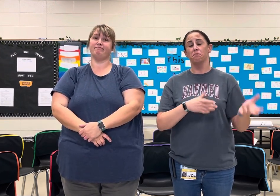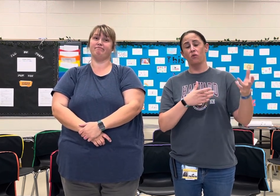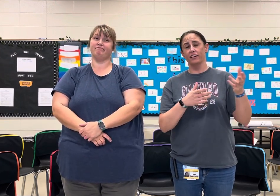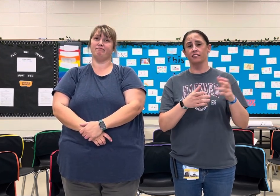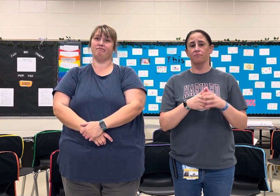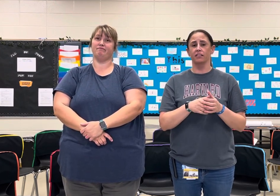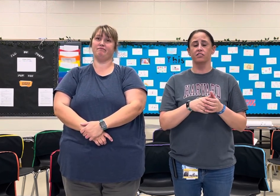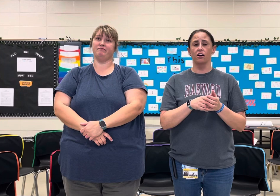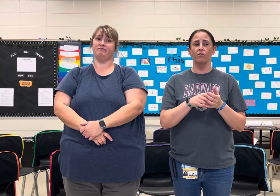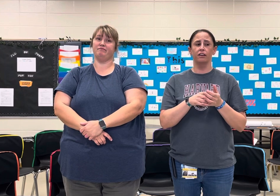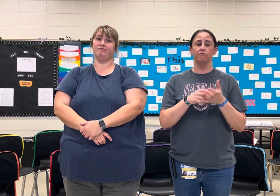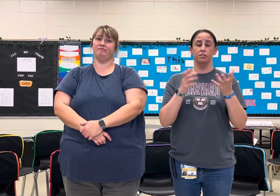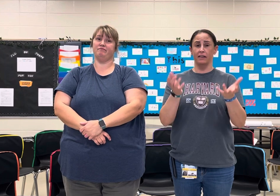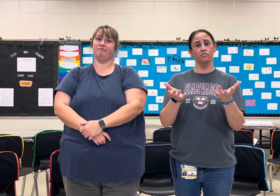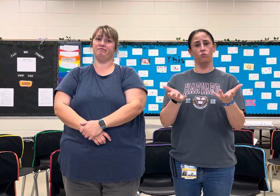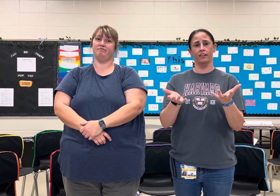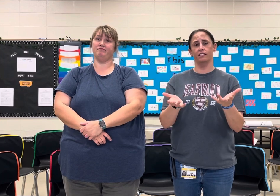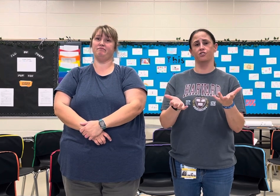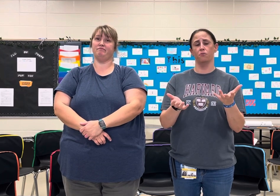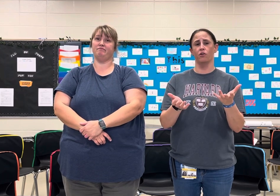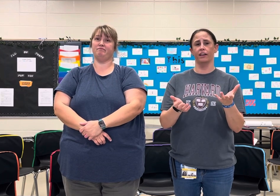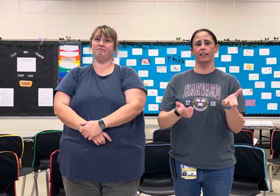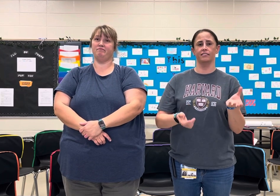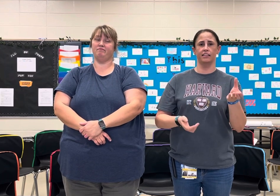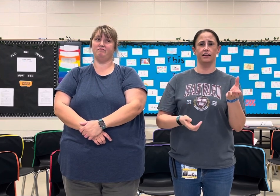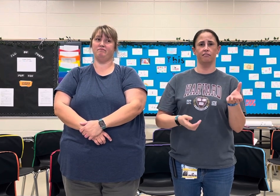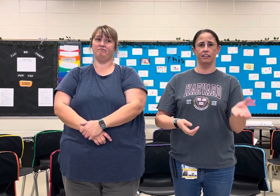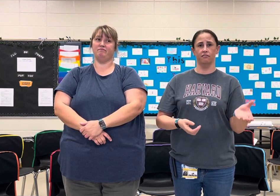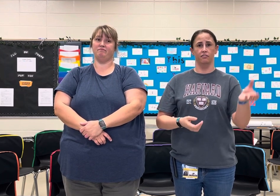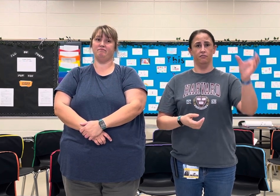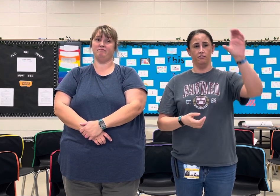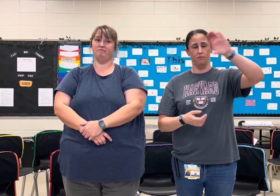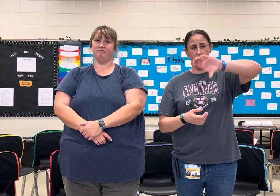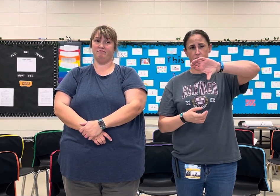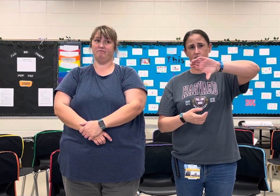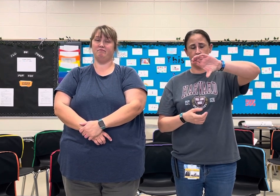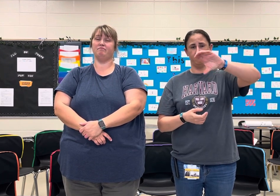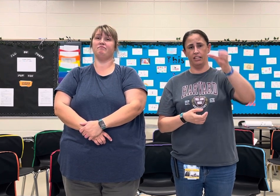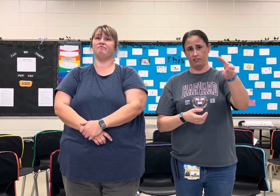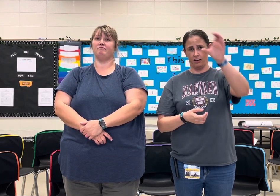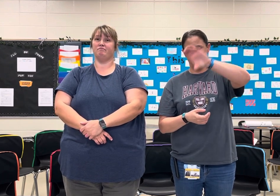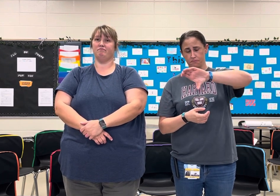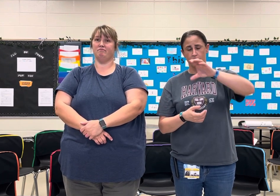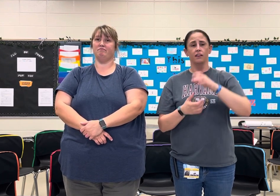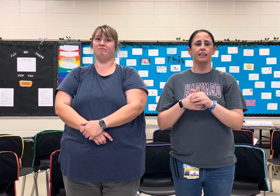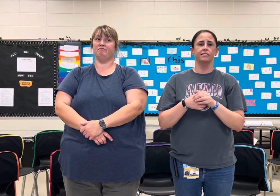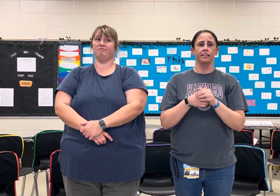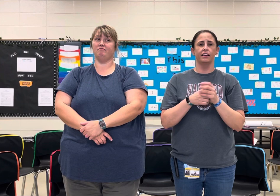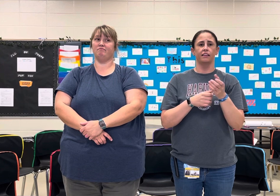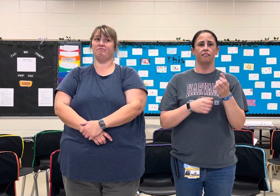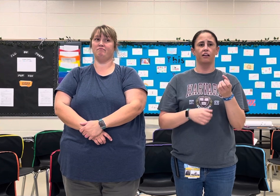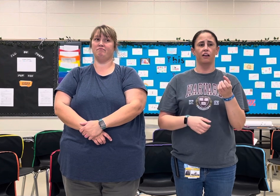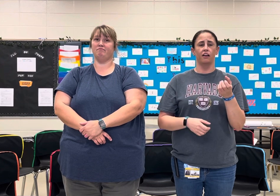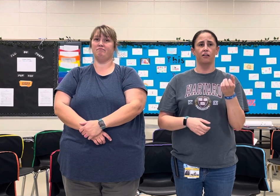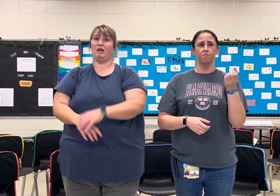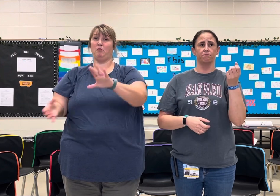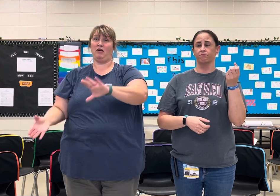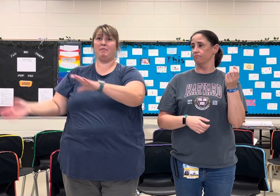pouring something. So it depends on what it is you're pouring. Is it like a measurement, like a cup? Is it Brownie batter